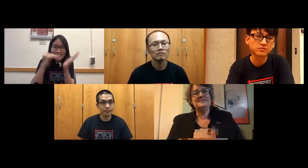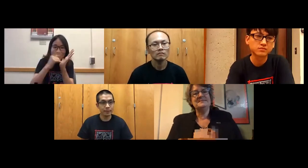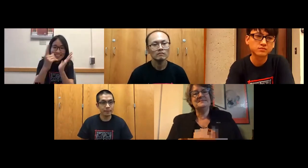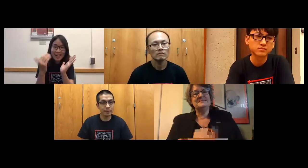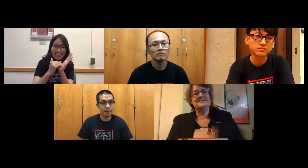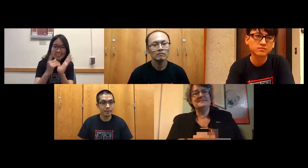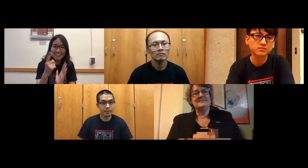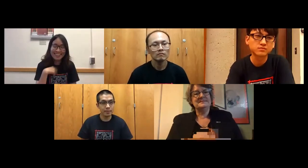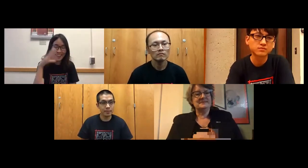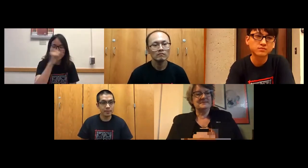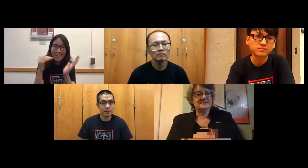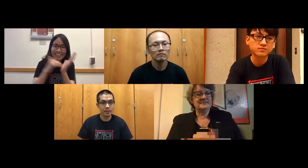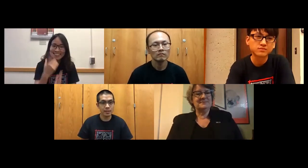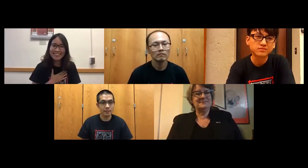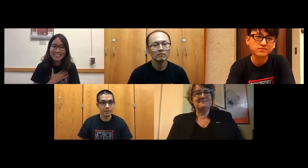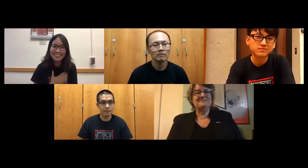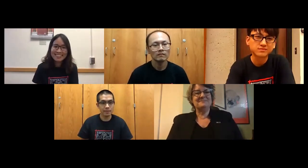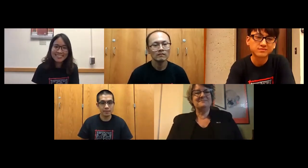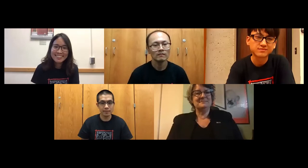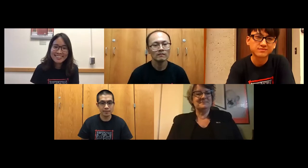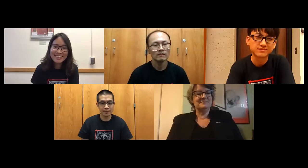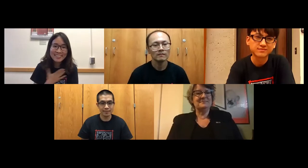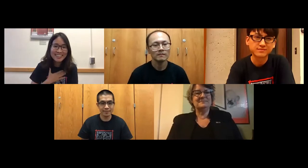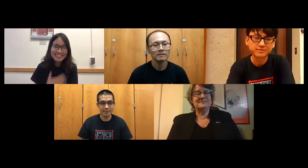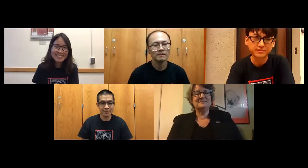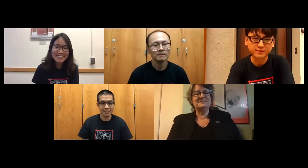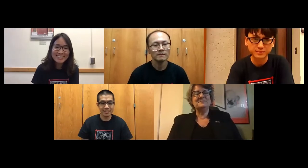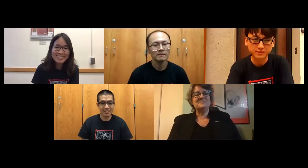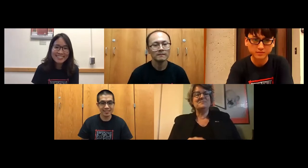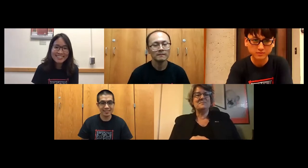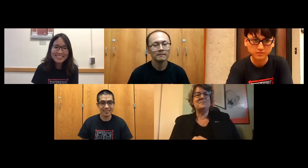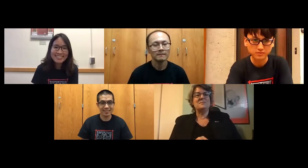I'm sorry, can you repeat the question? I missed it. Can you please repeat?